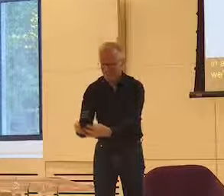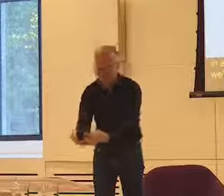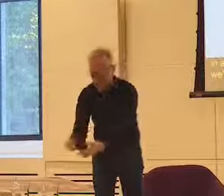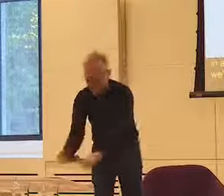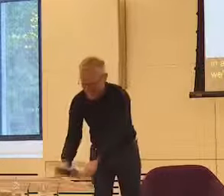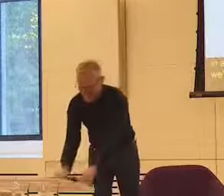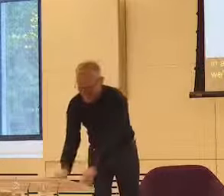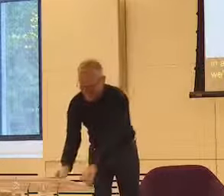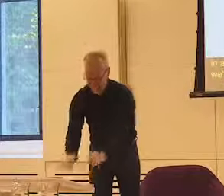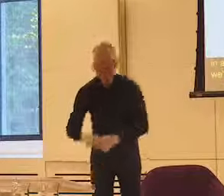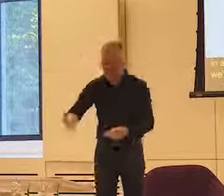services for deaf people?